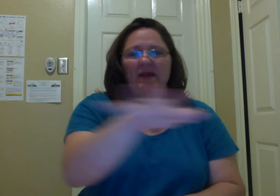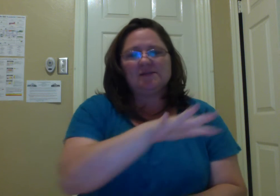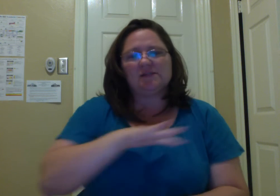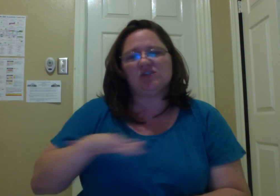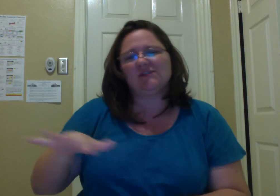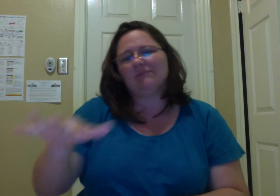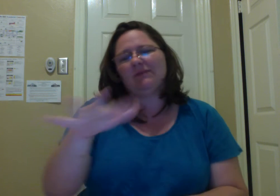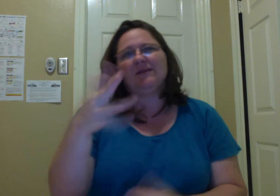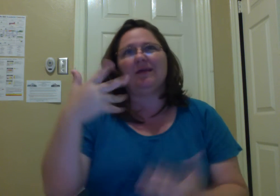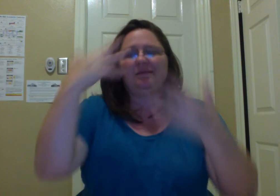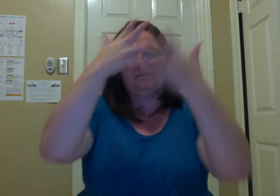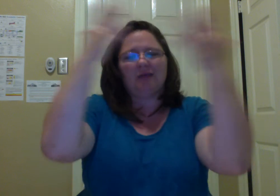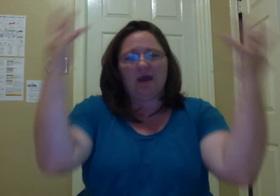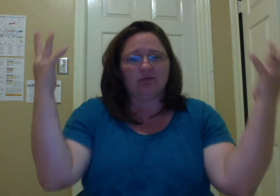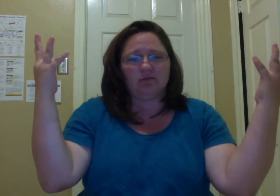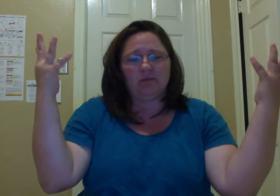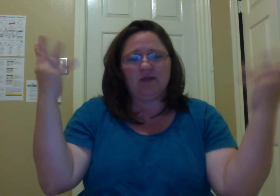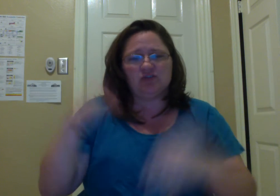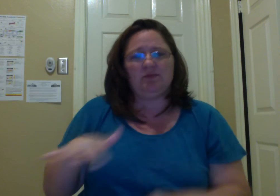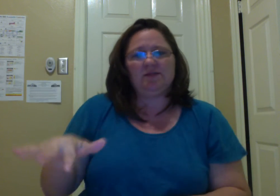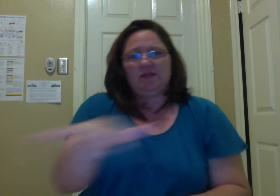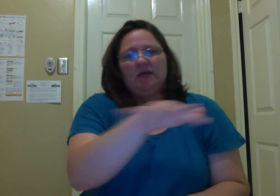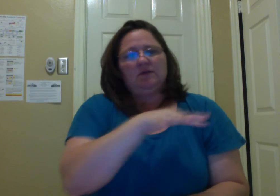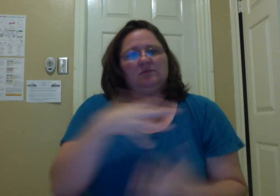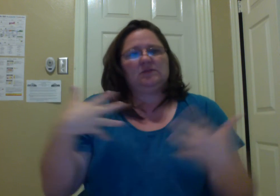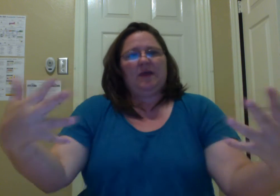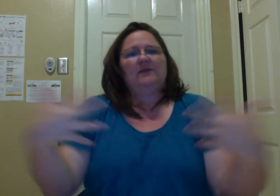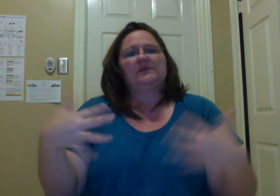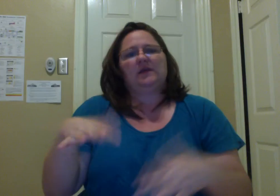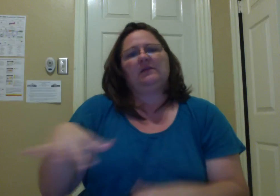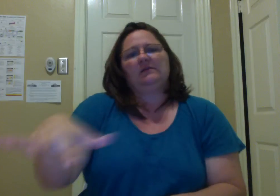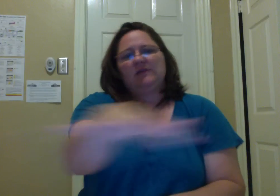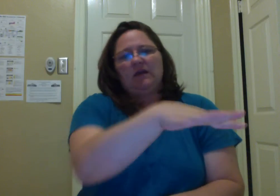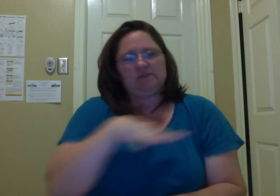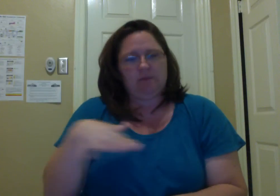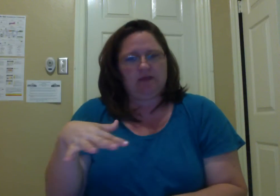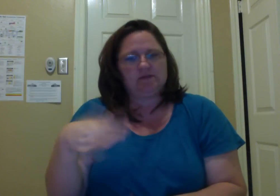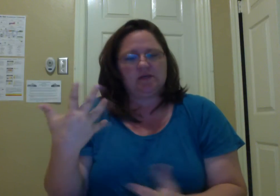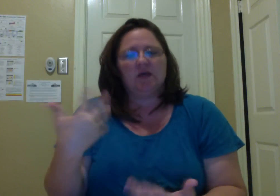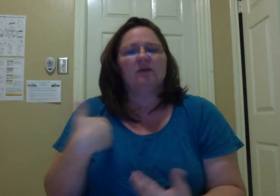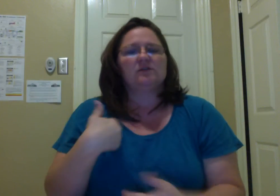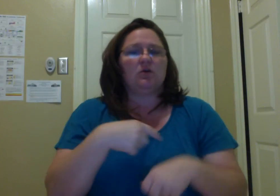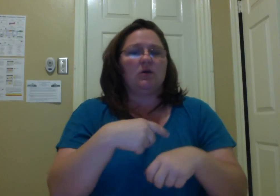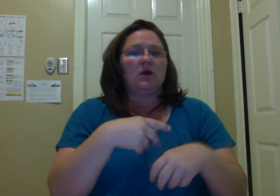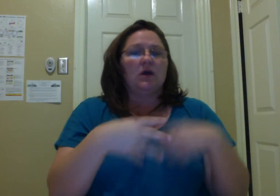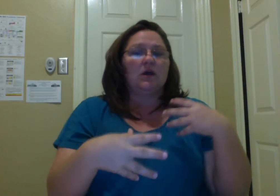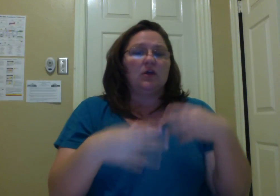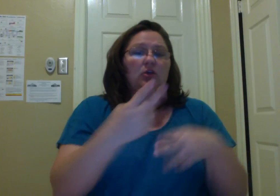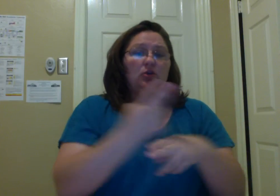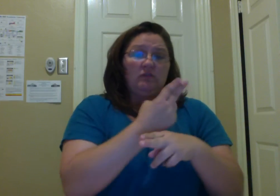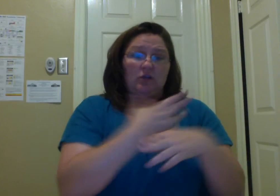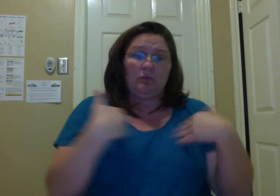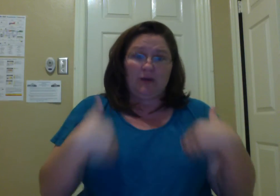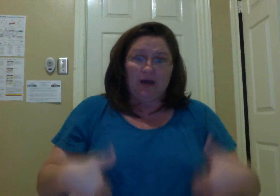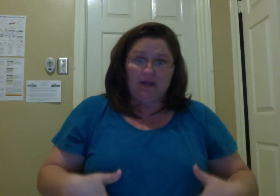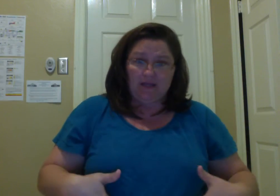space. And she doesn't mean like outer space, she means like space, like this kind of space. So using your body,